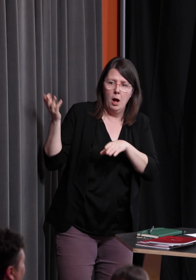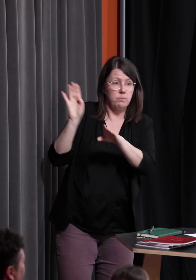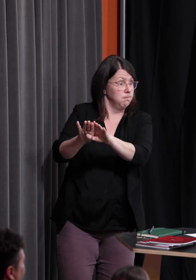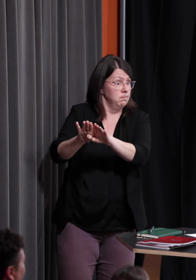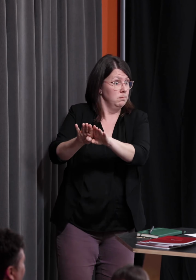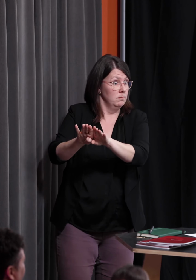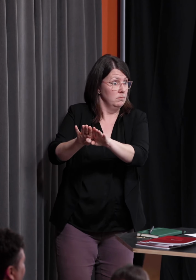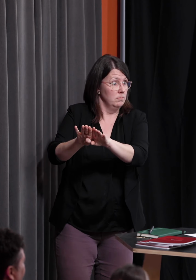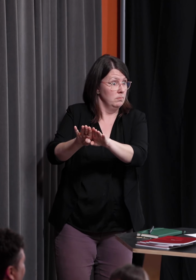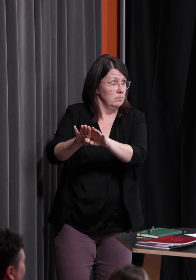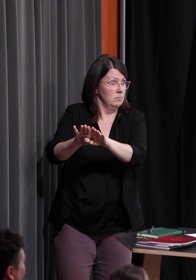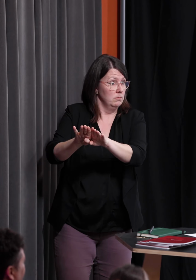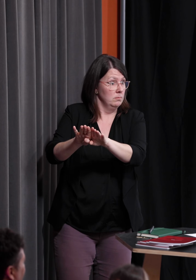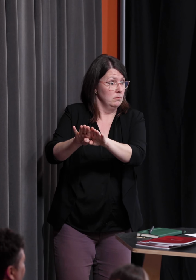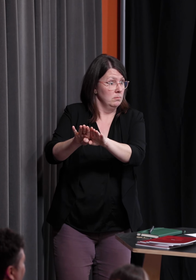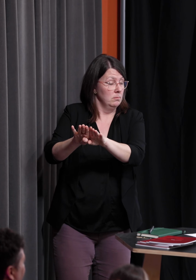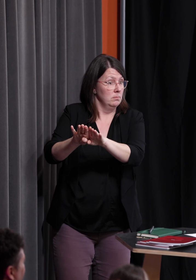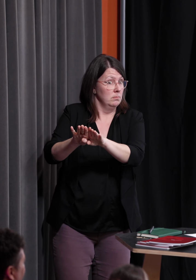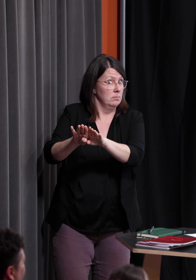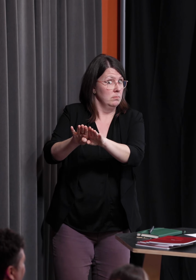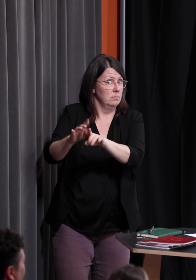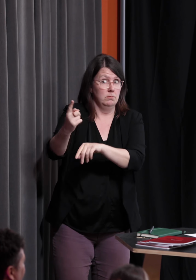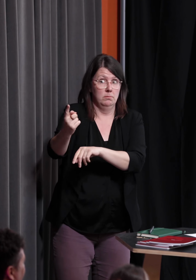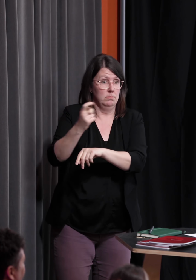She came back into the room. She looked at me.